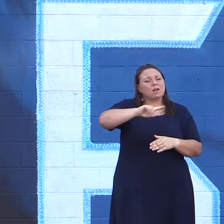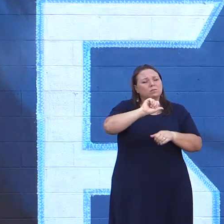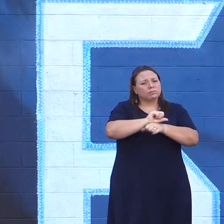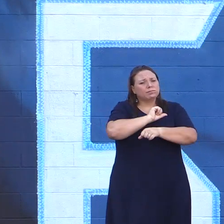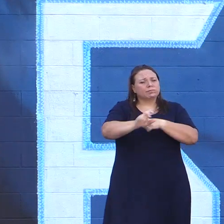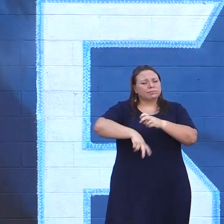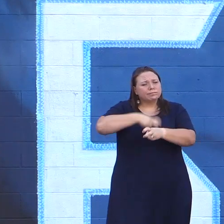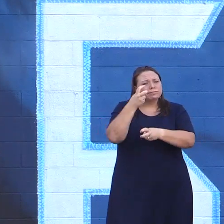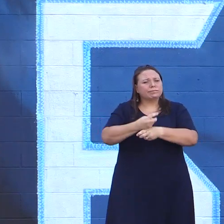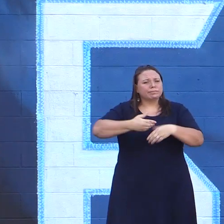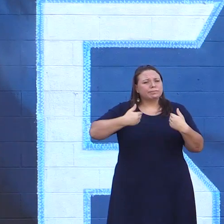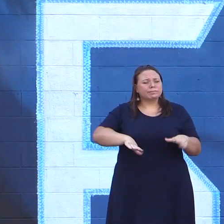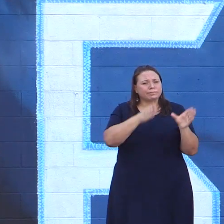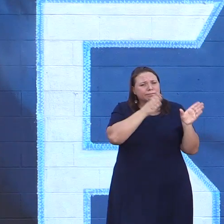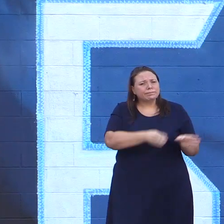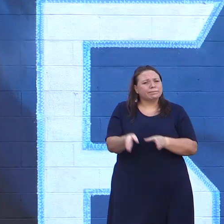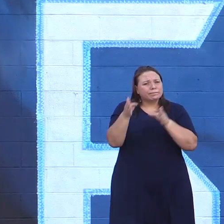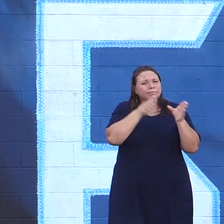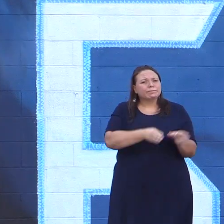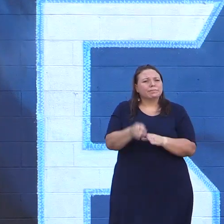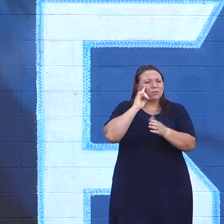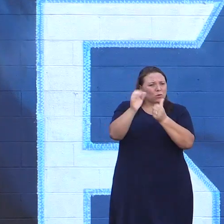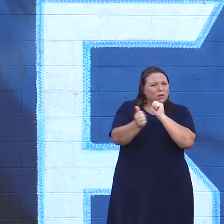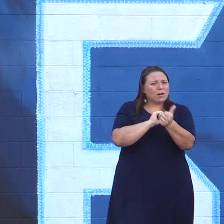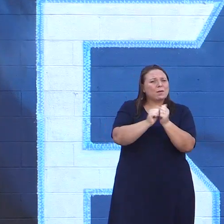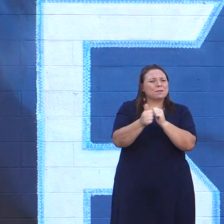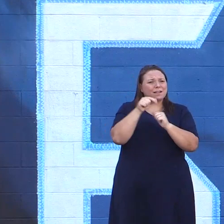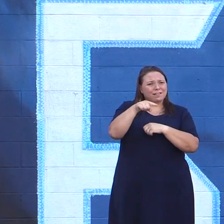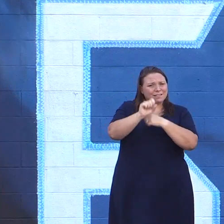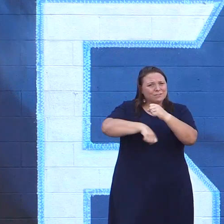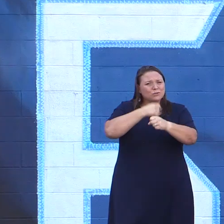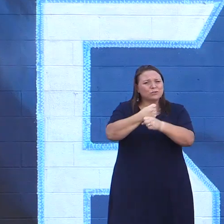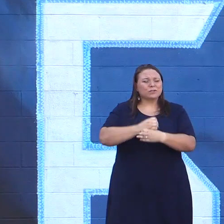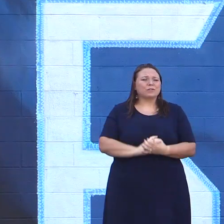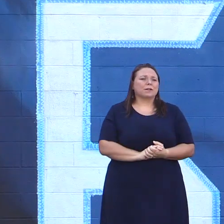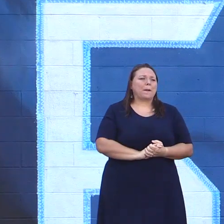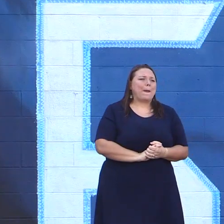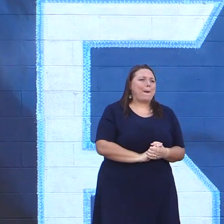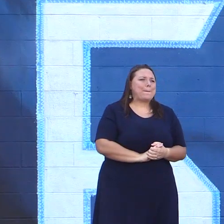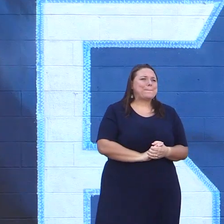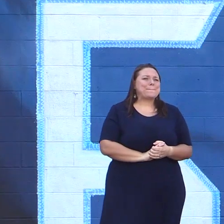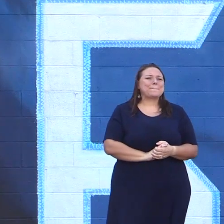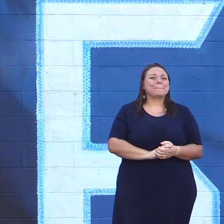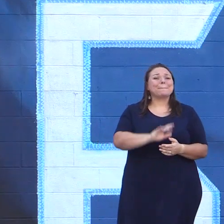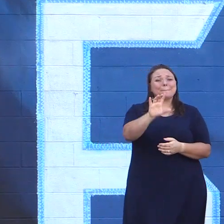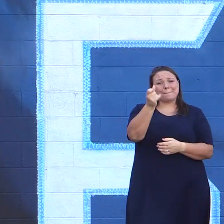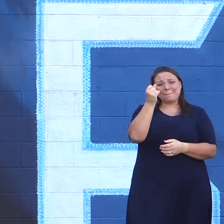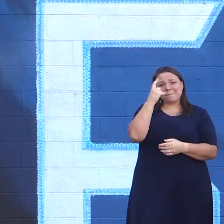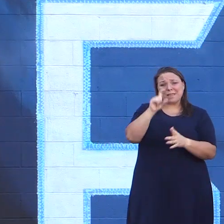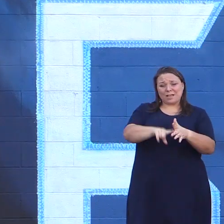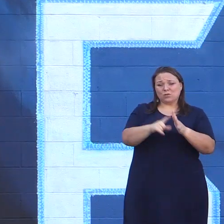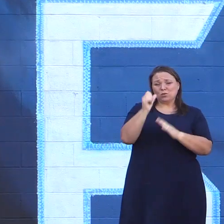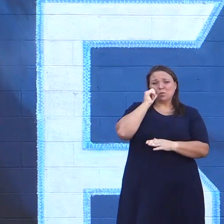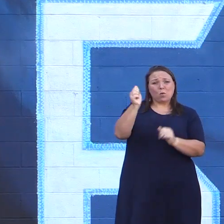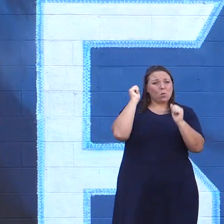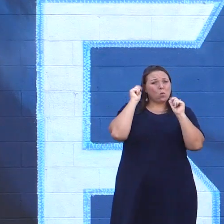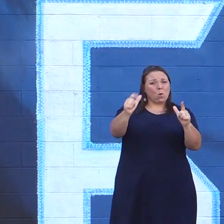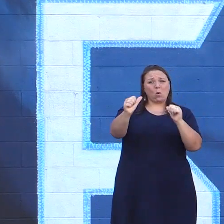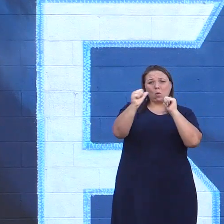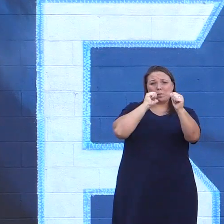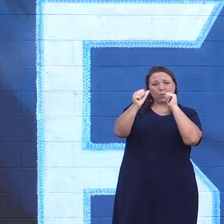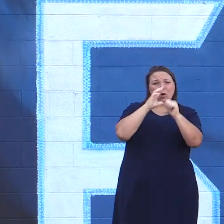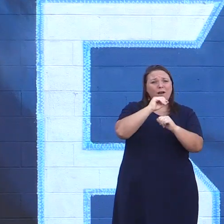hard to prepare for competition this year. Now, finally, beginning tomorrow, all bars and